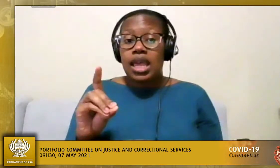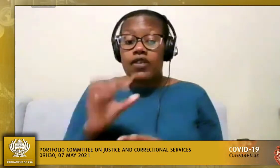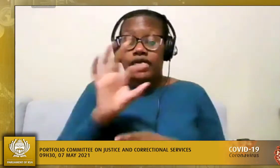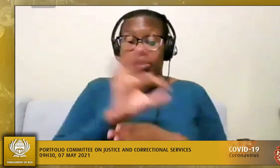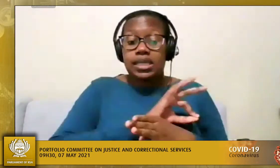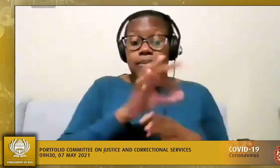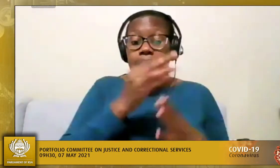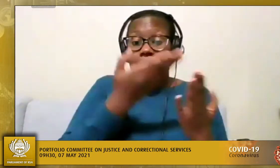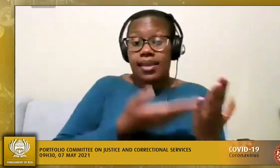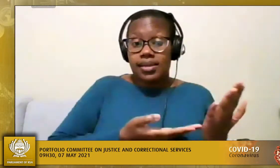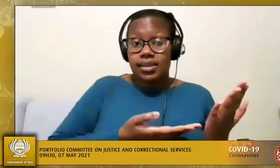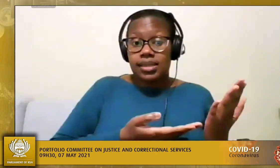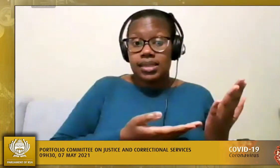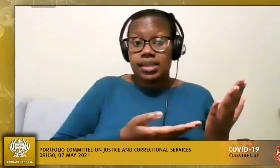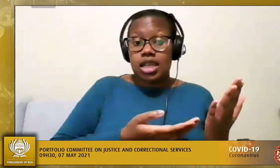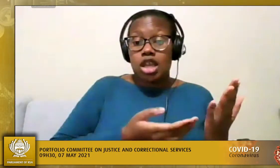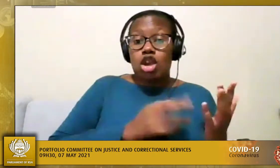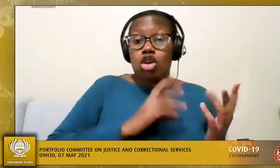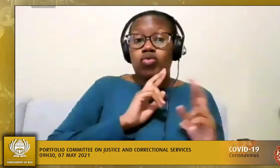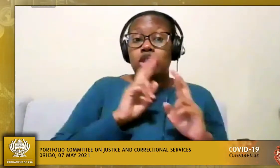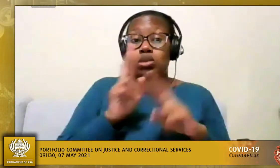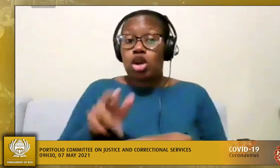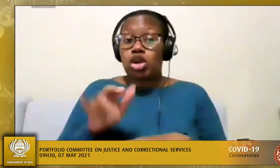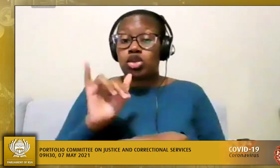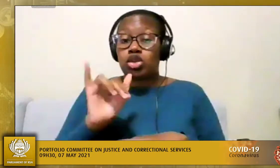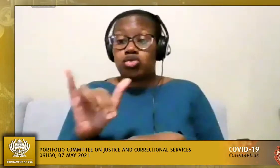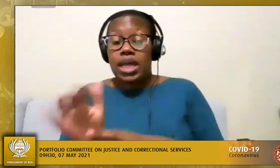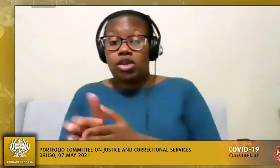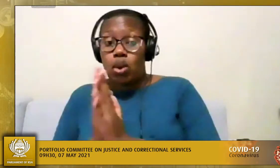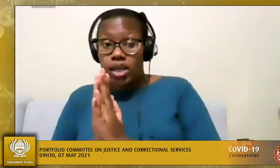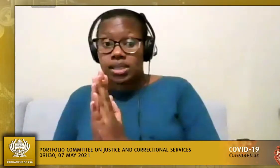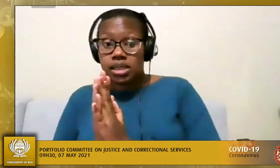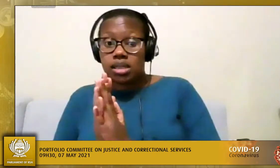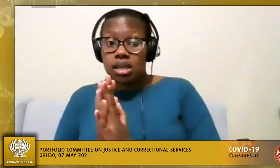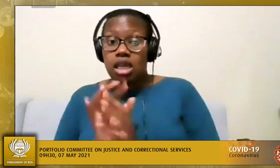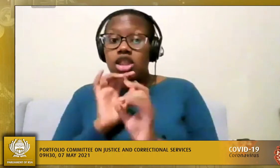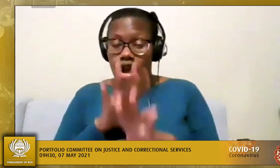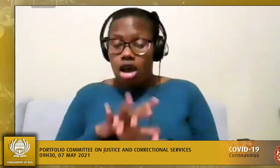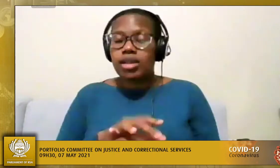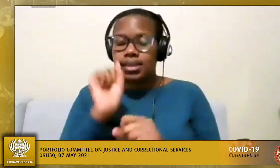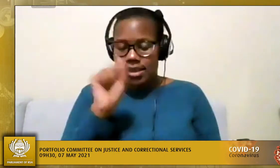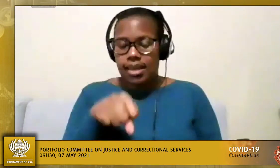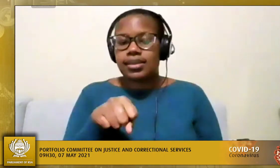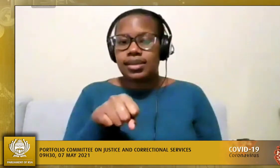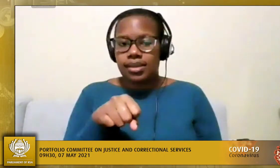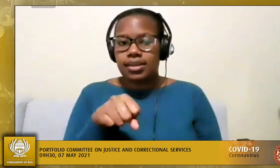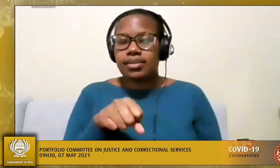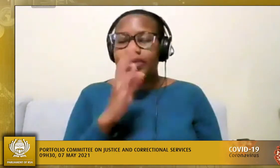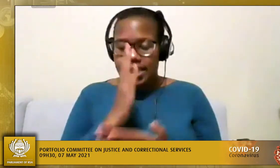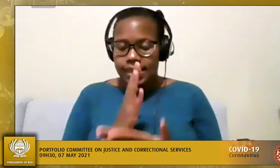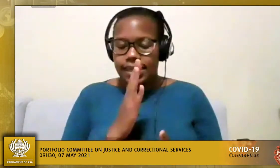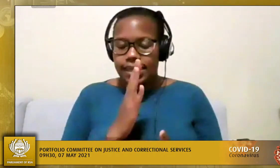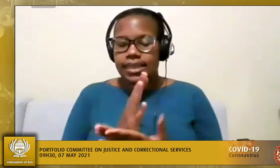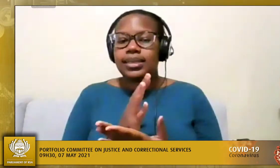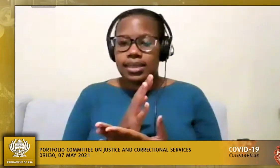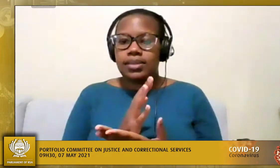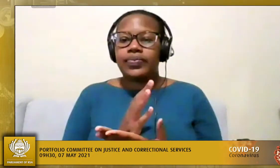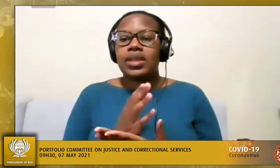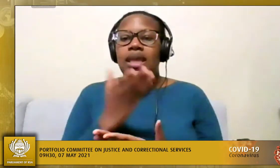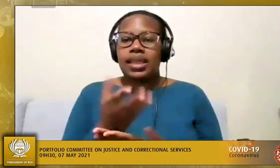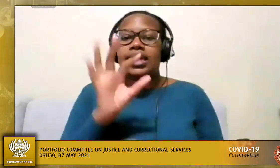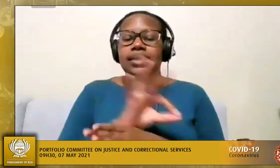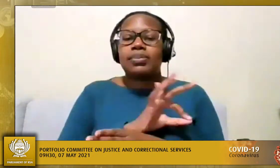plans indeed respond to that call the answer is in the affirmative that indeed this plan